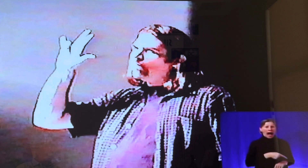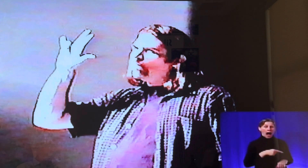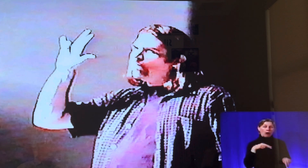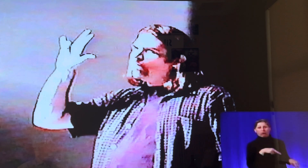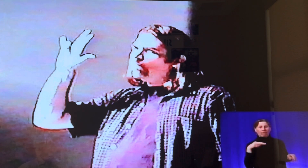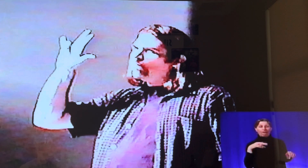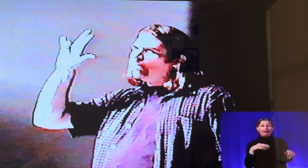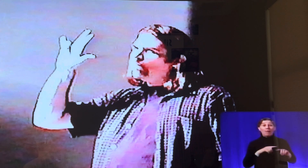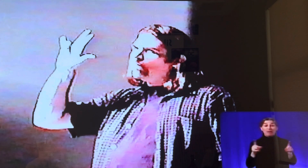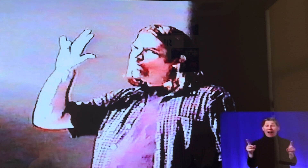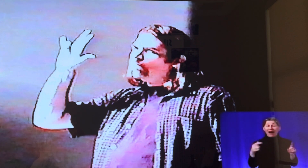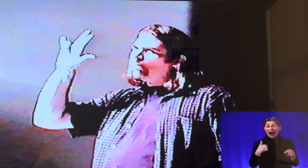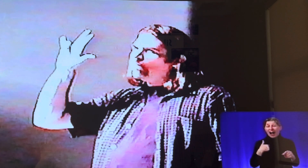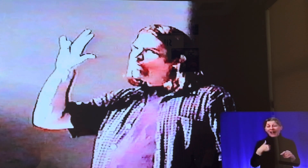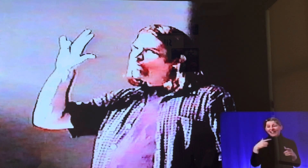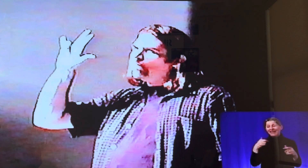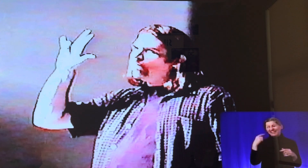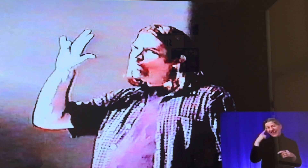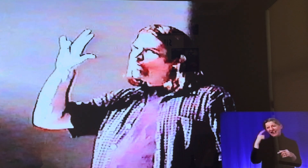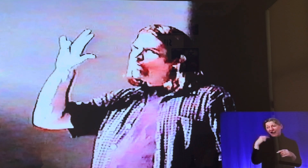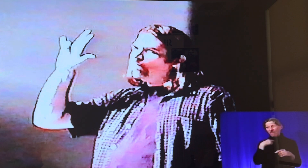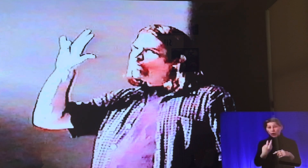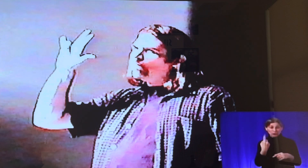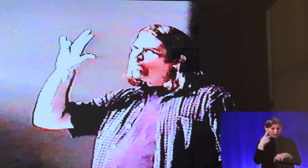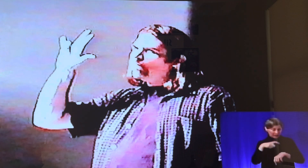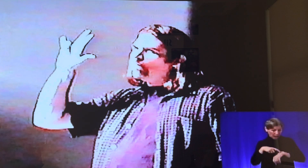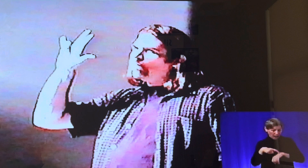I voiced for him once, I think I chose innocent.